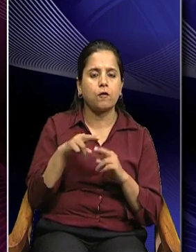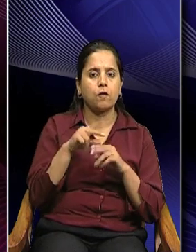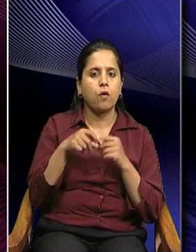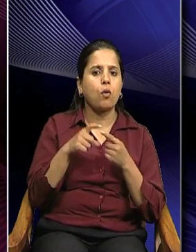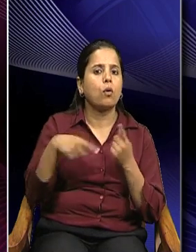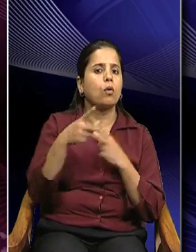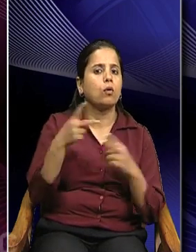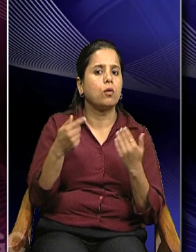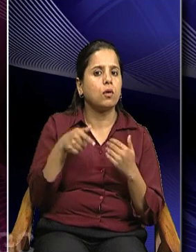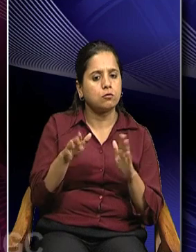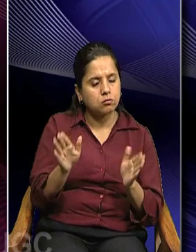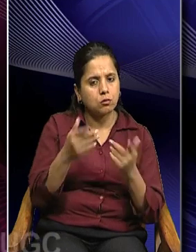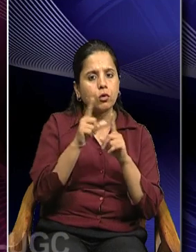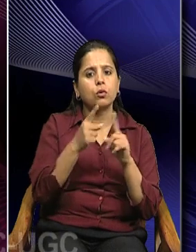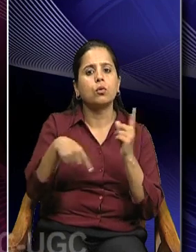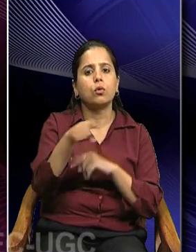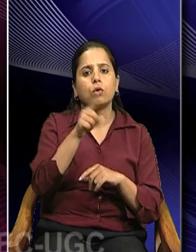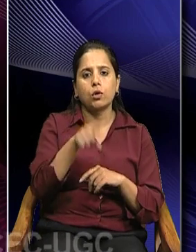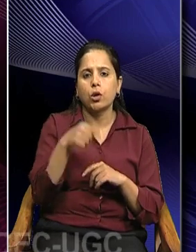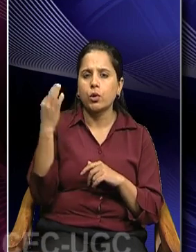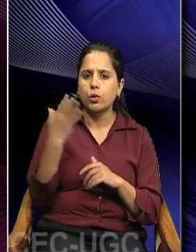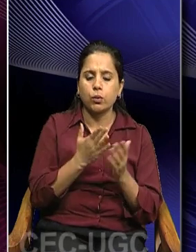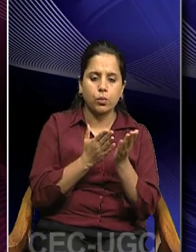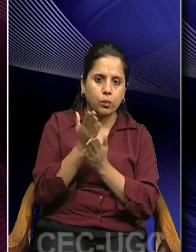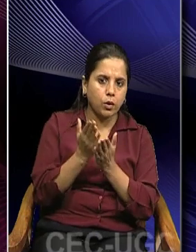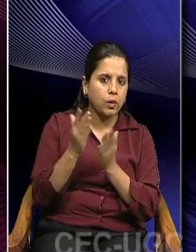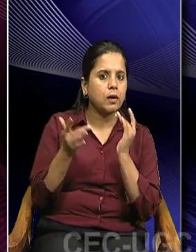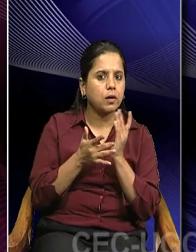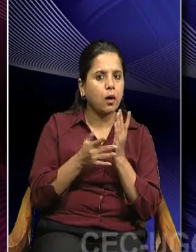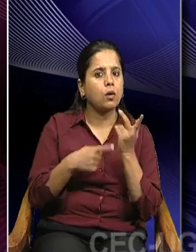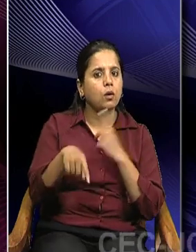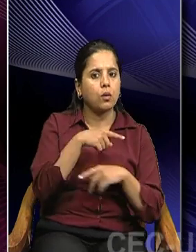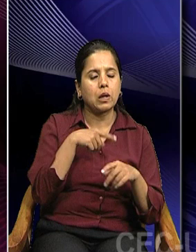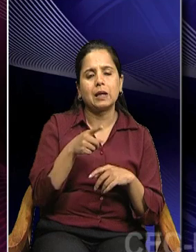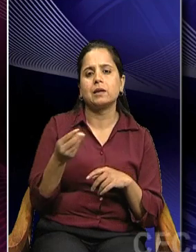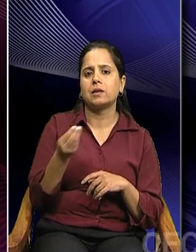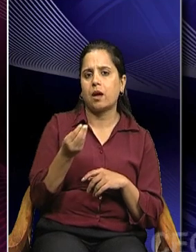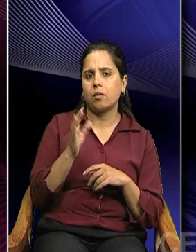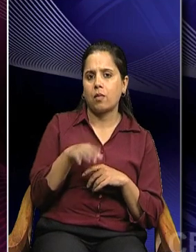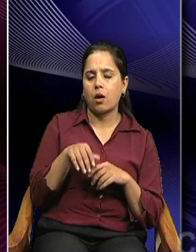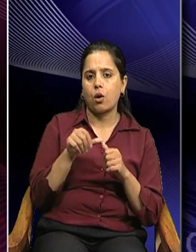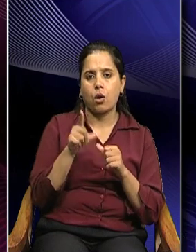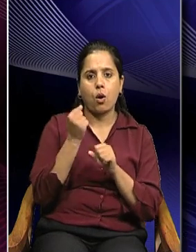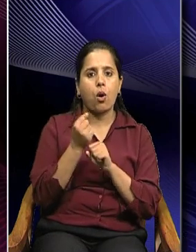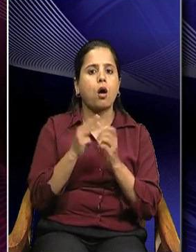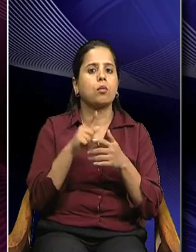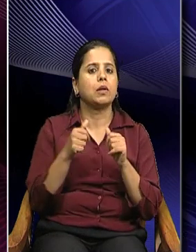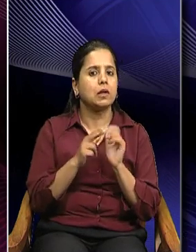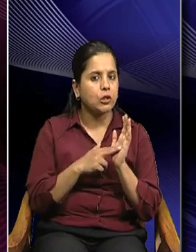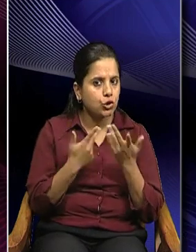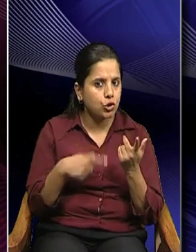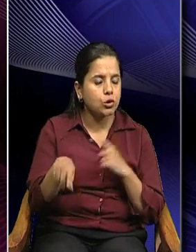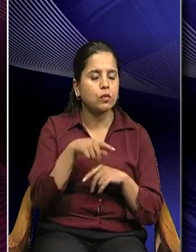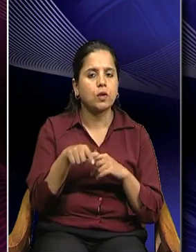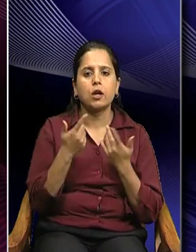the force enabling the emergence was the new wave of technologies, which means there was some augmentation in technology. The